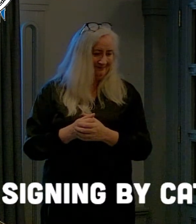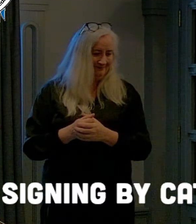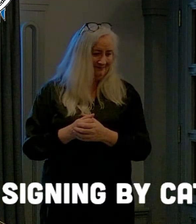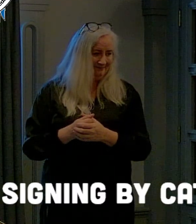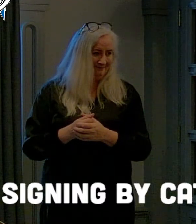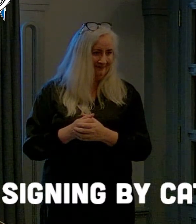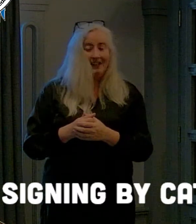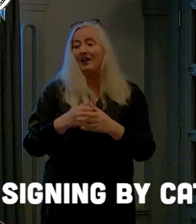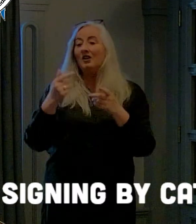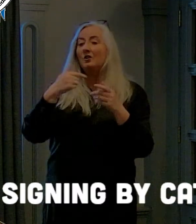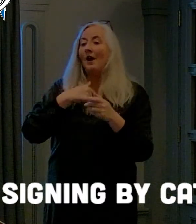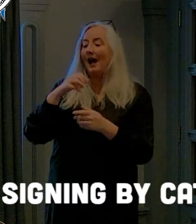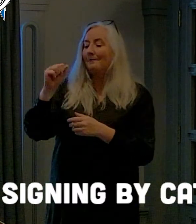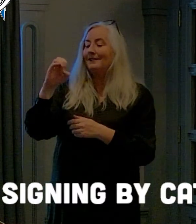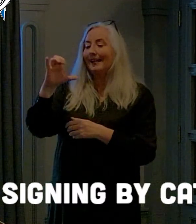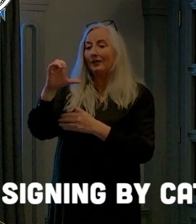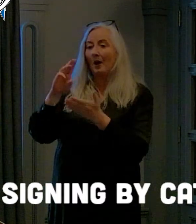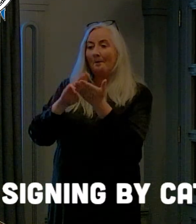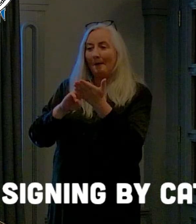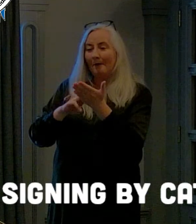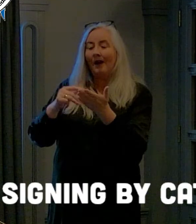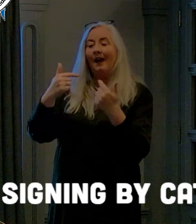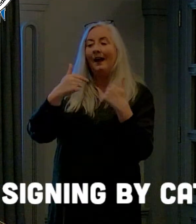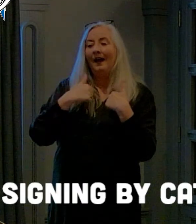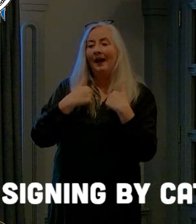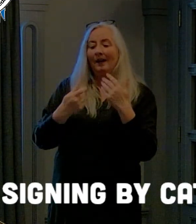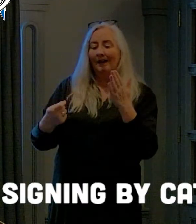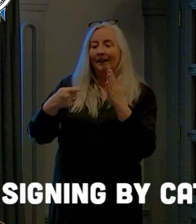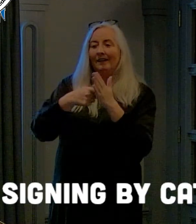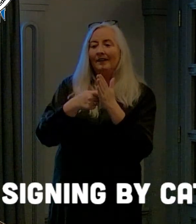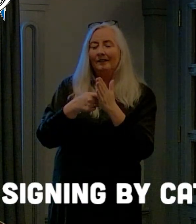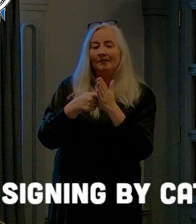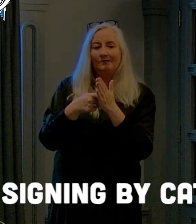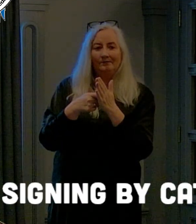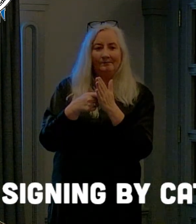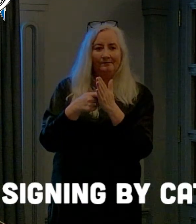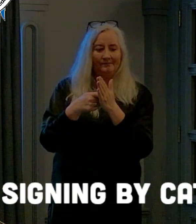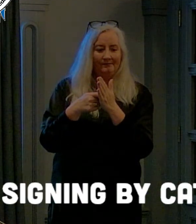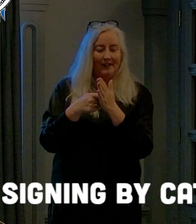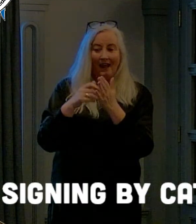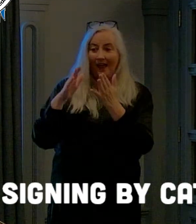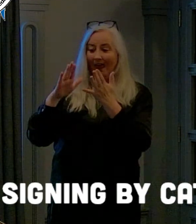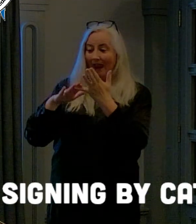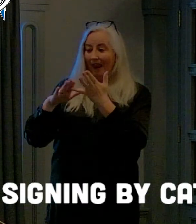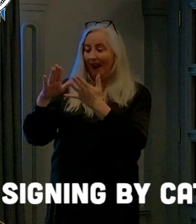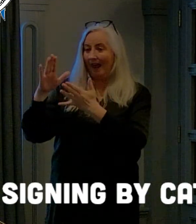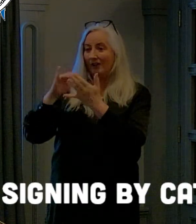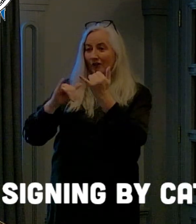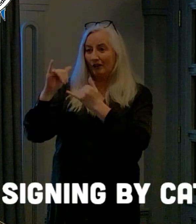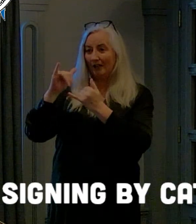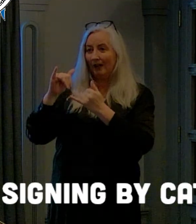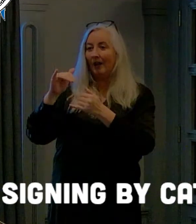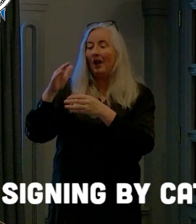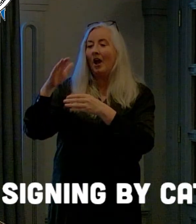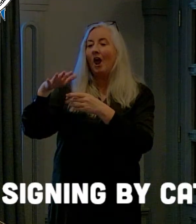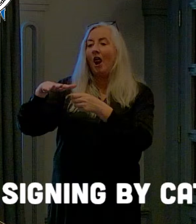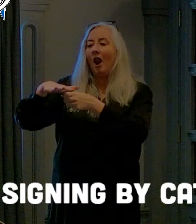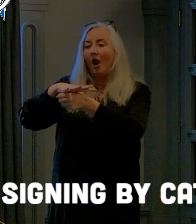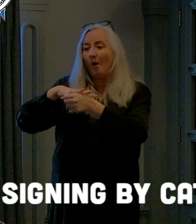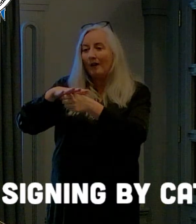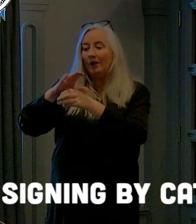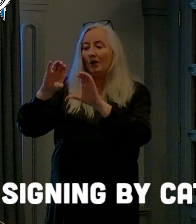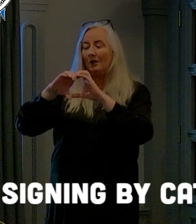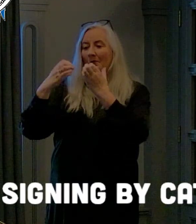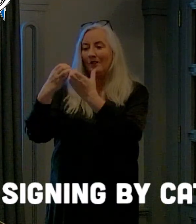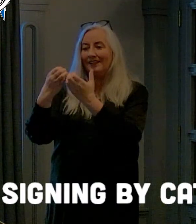As a Secretariat member, I also get to then, I've been selected for maybe the last year to sit on the Local Community Development